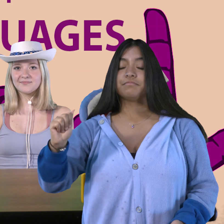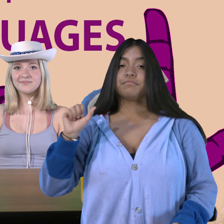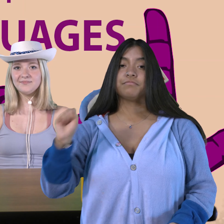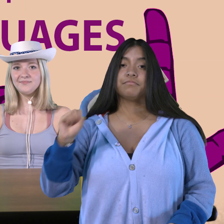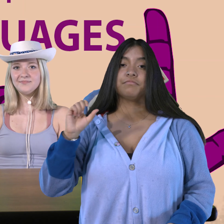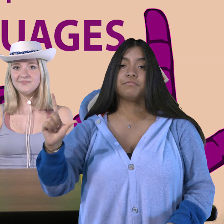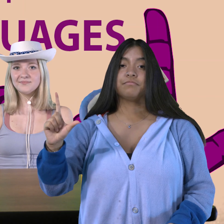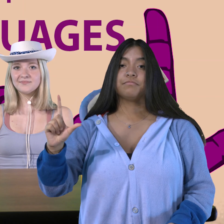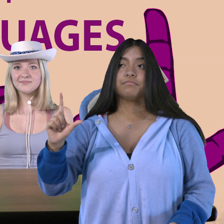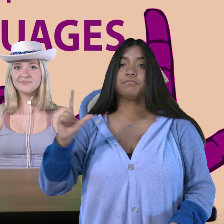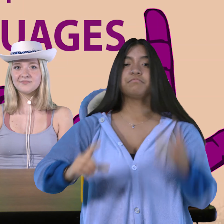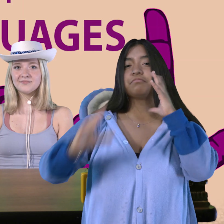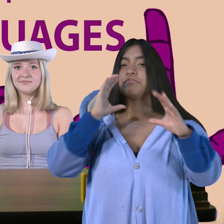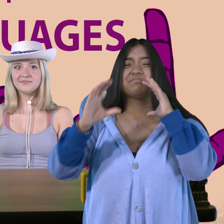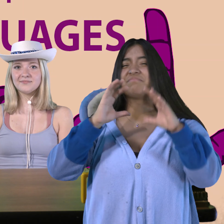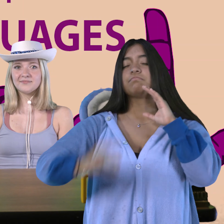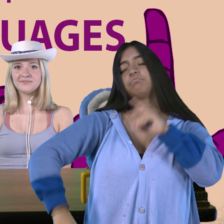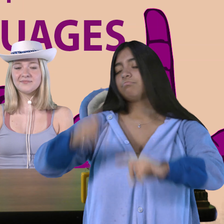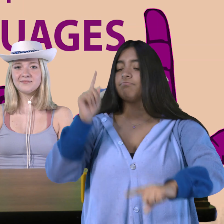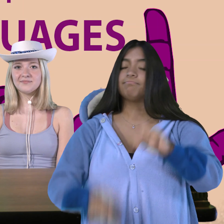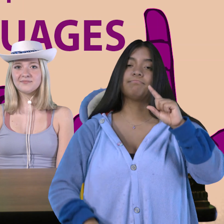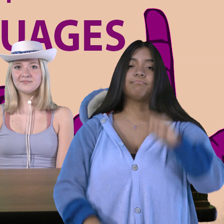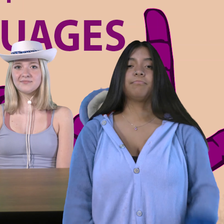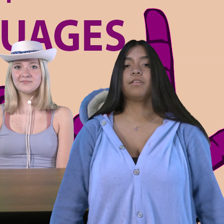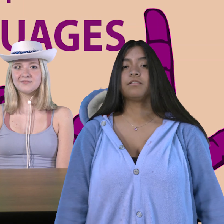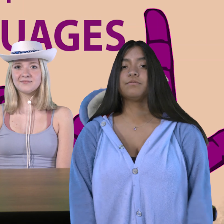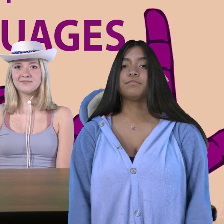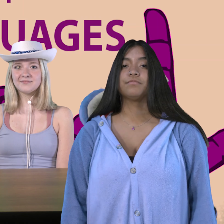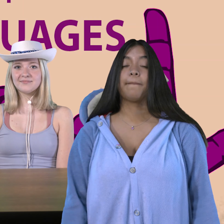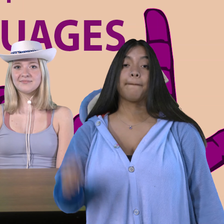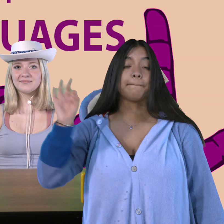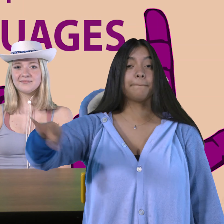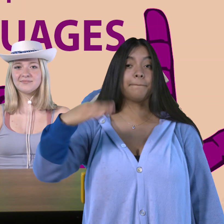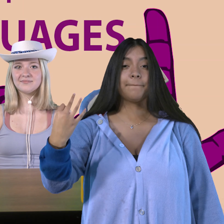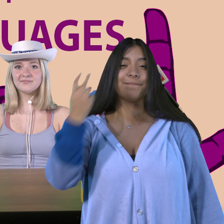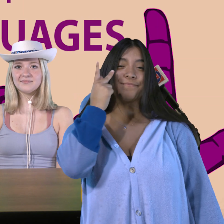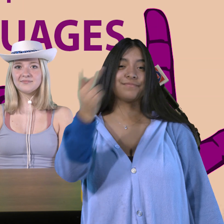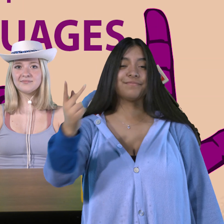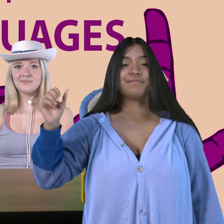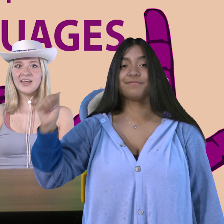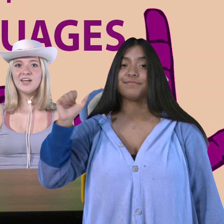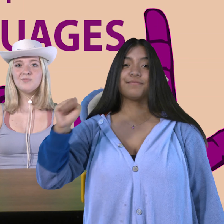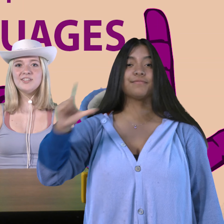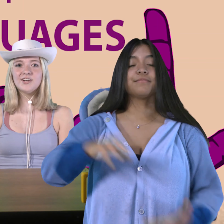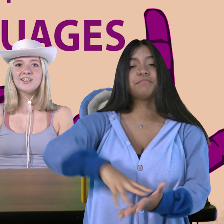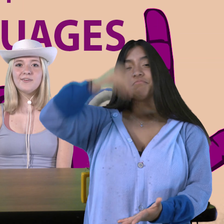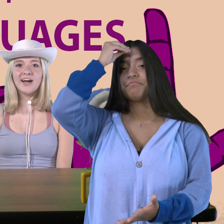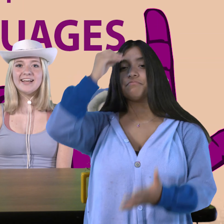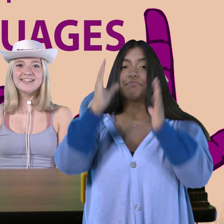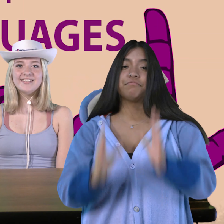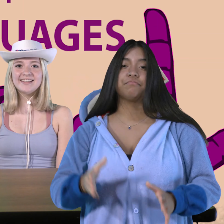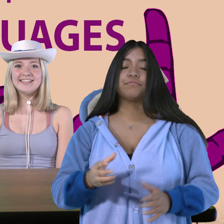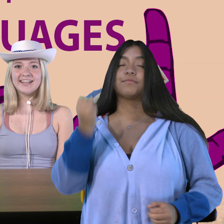deaf. Of the 90%, only 25% actually learn a form of sign language to communicate with their child. Be sure to look